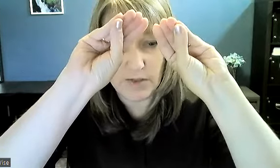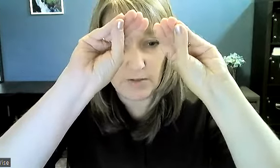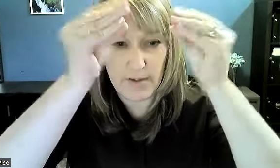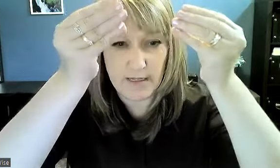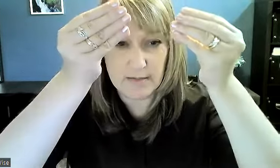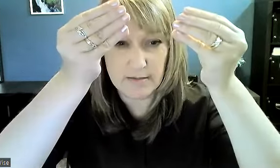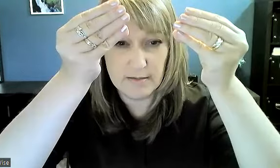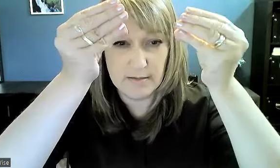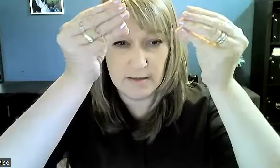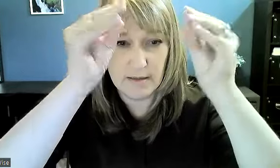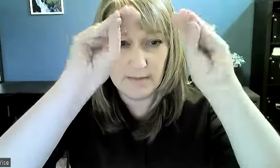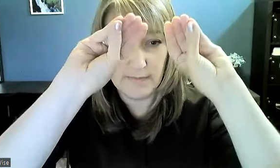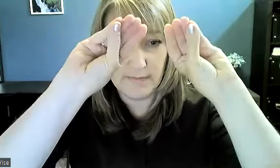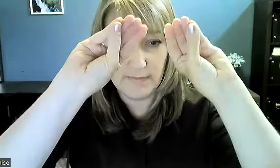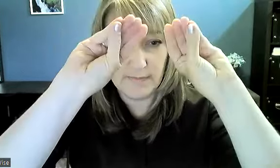your pinkies. All right.